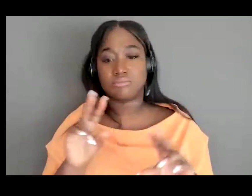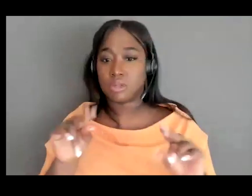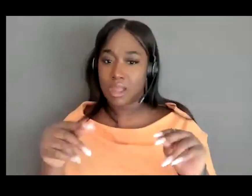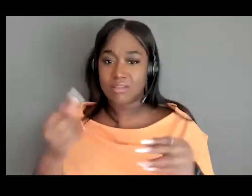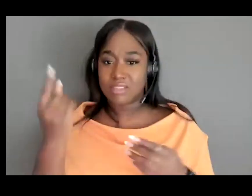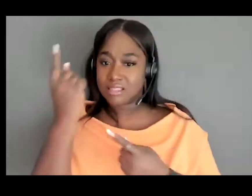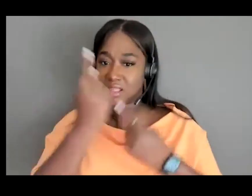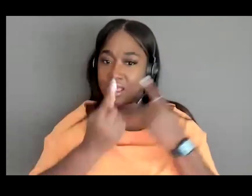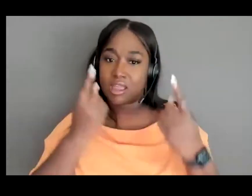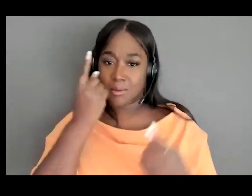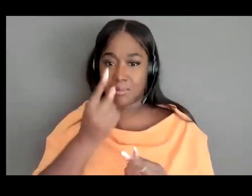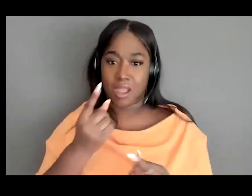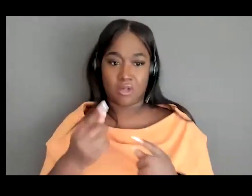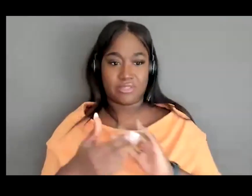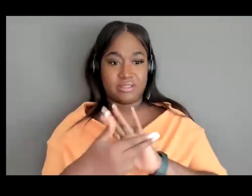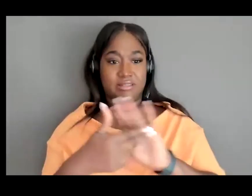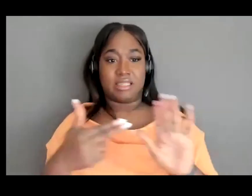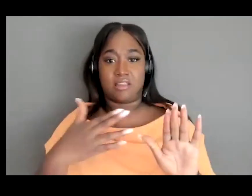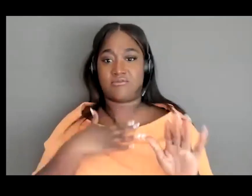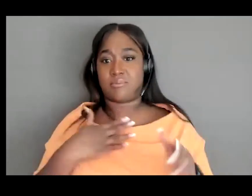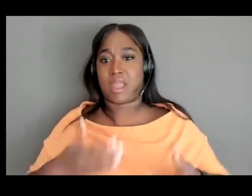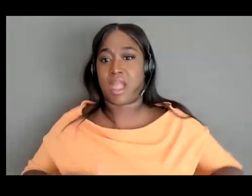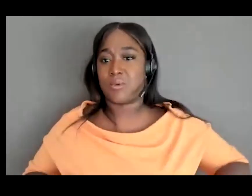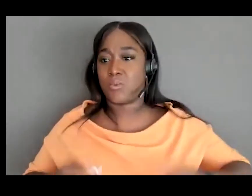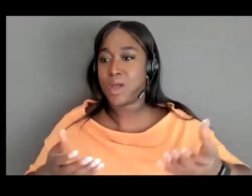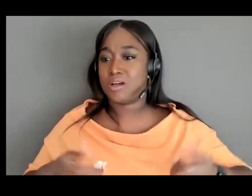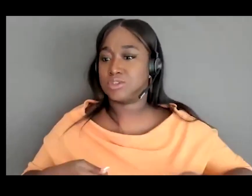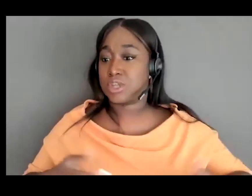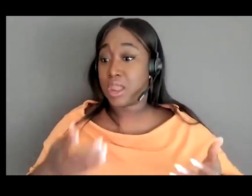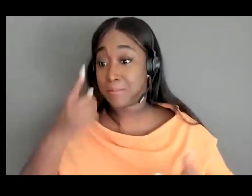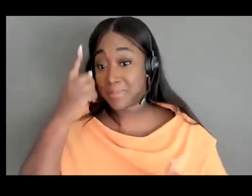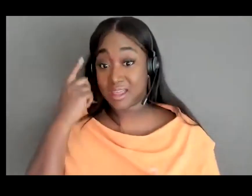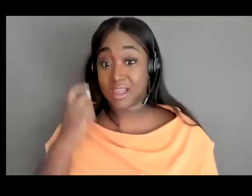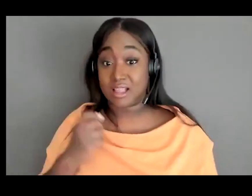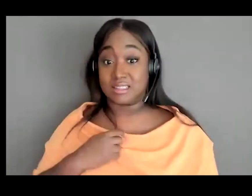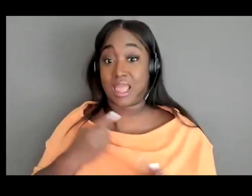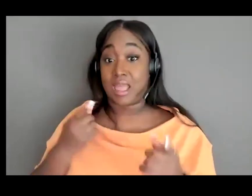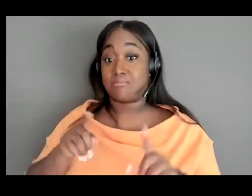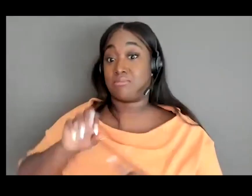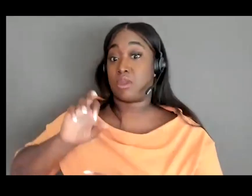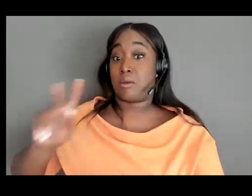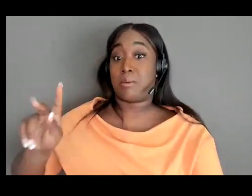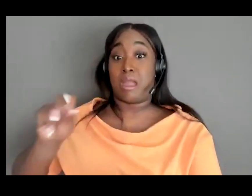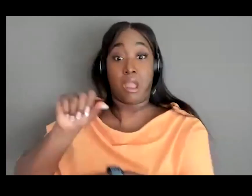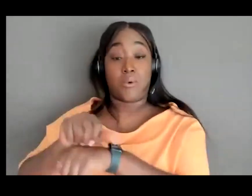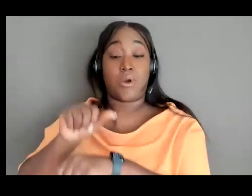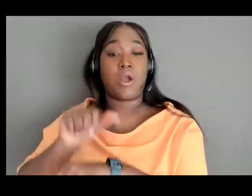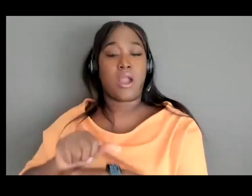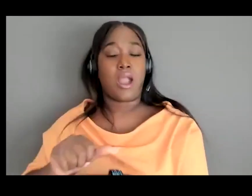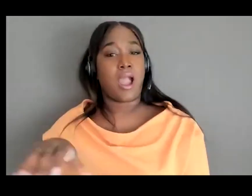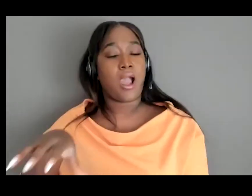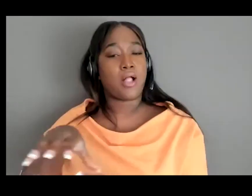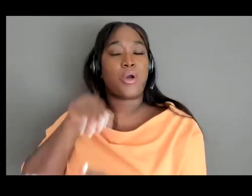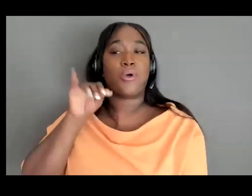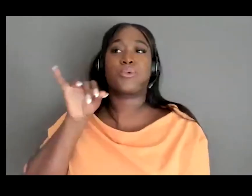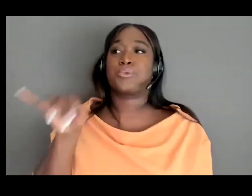my wheelchair is in. With return to work, for example, I learned that I needed to